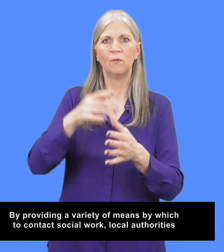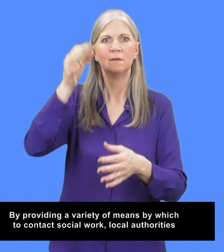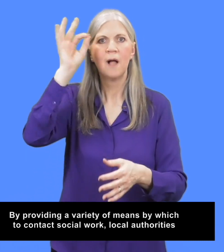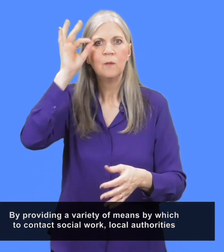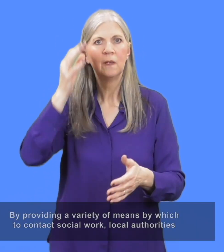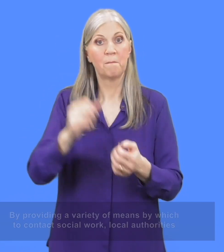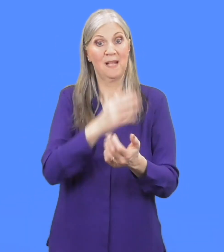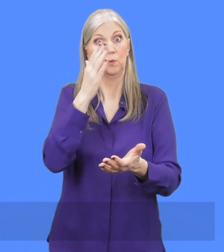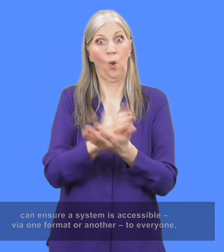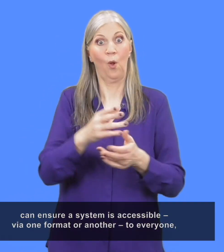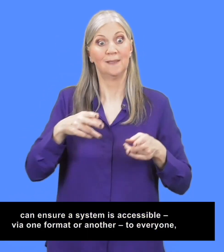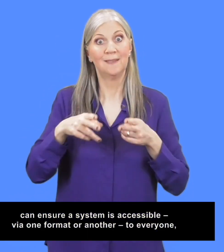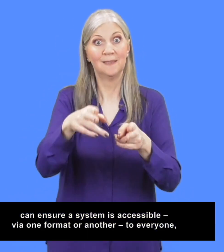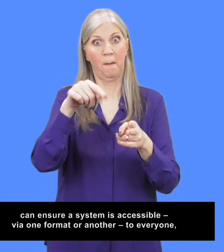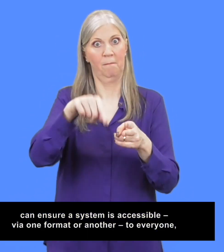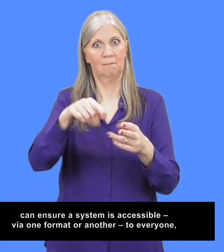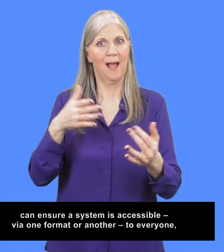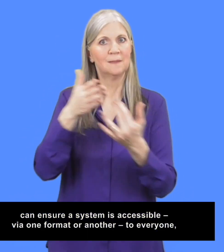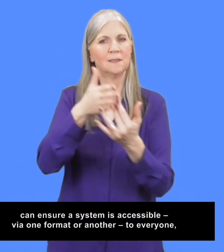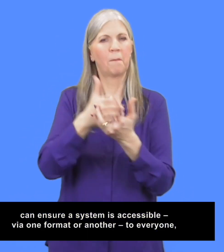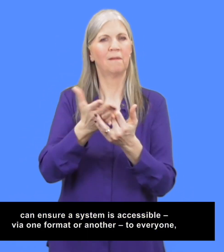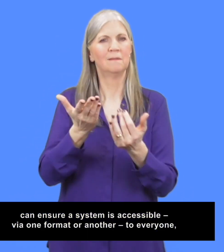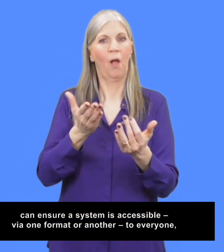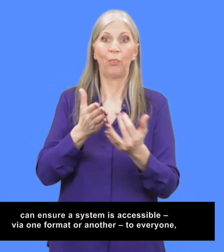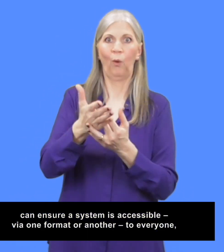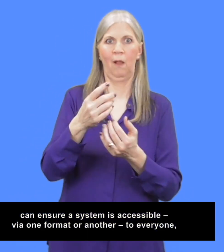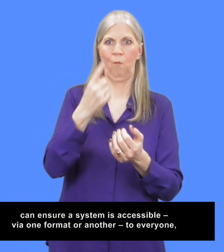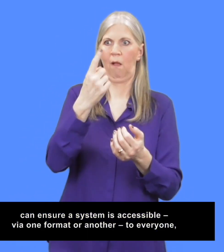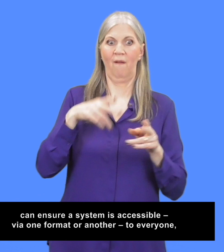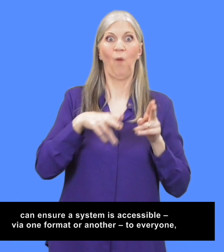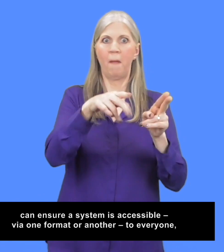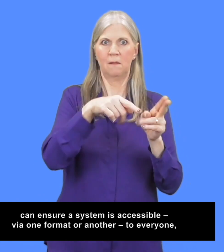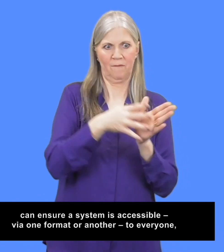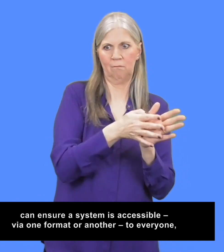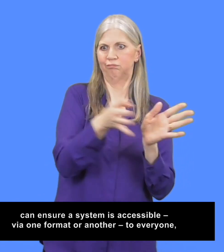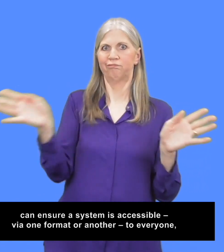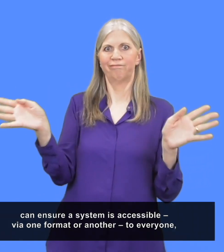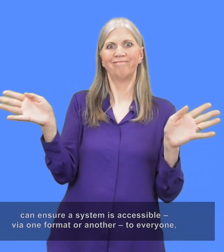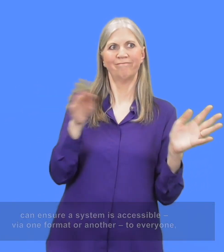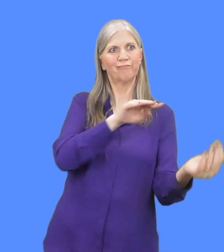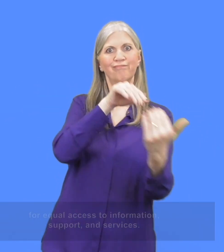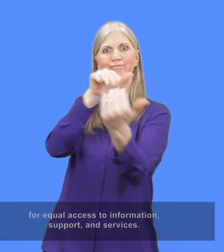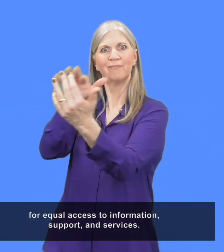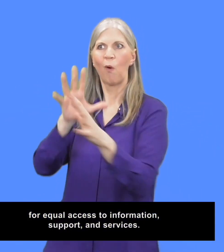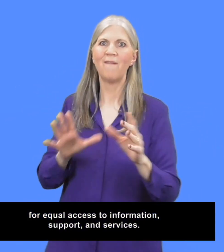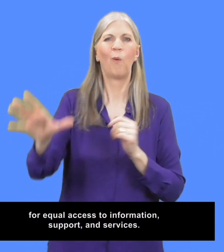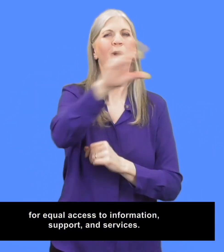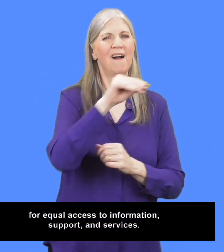local authorities can ensure a system is accessible via one format or another to everyone for equal access to